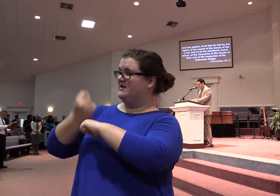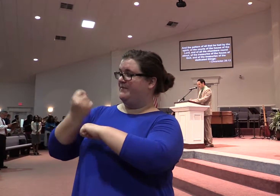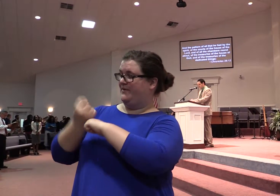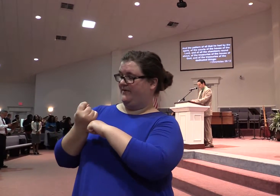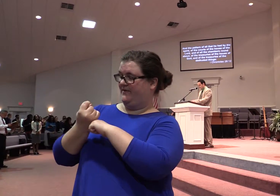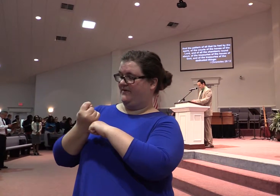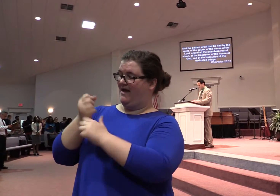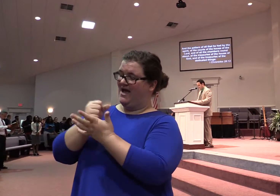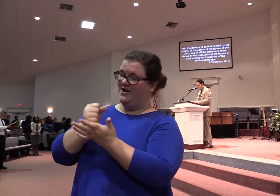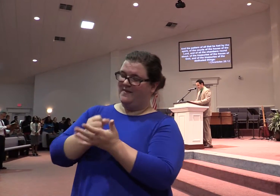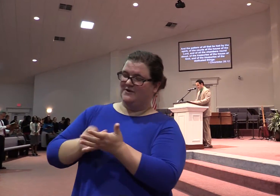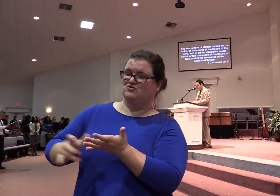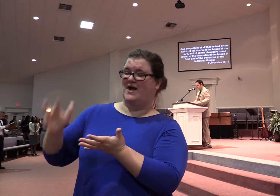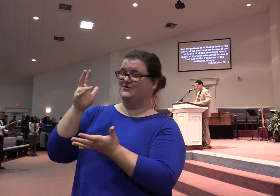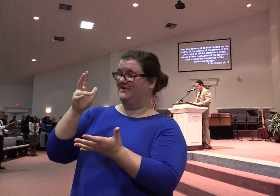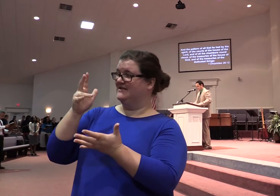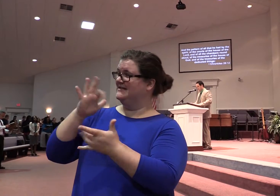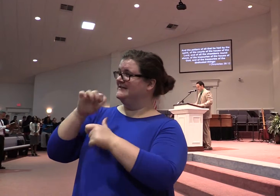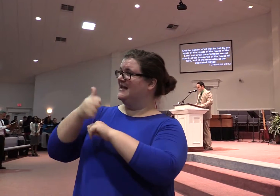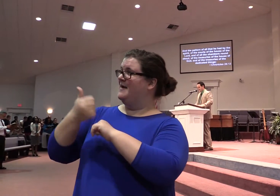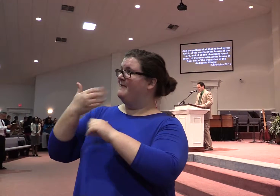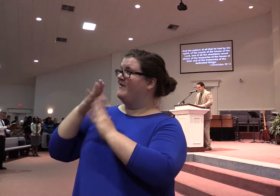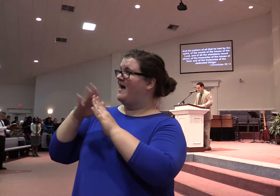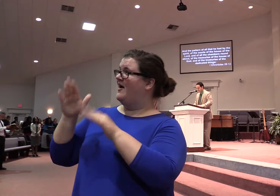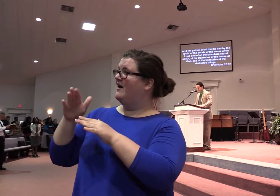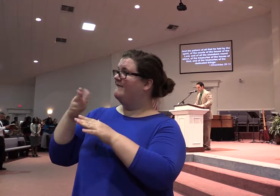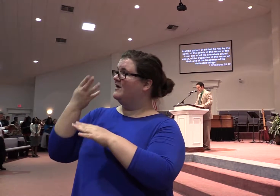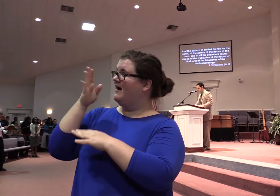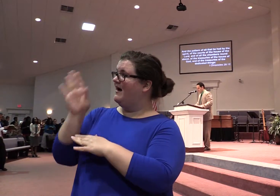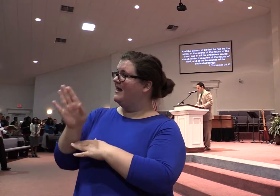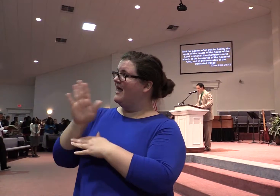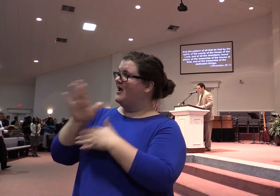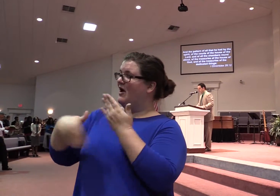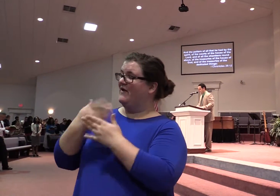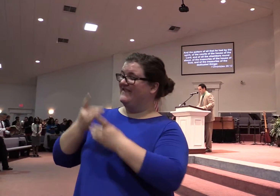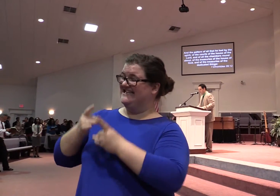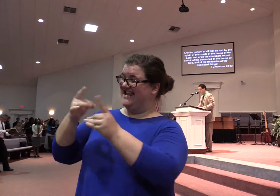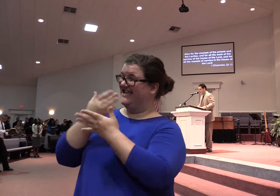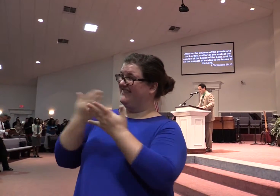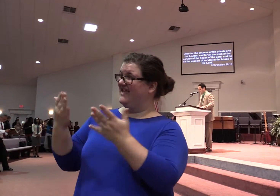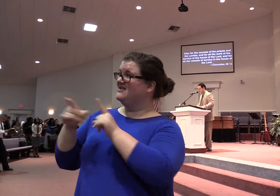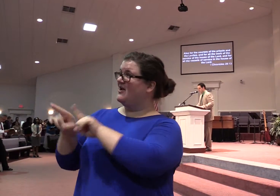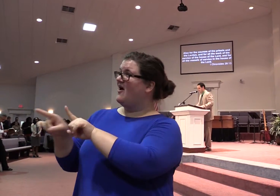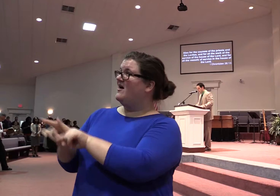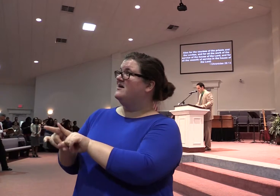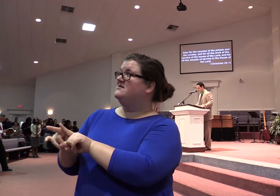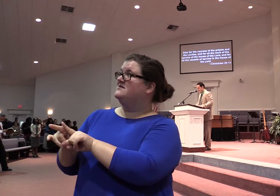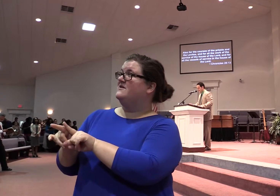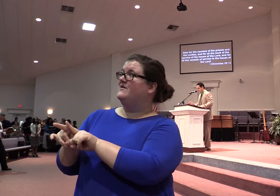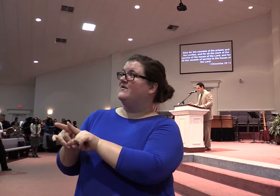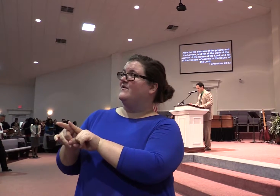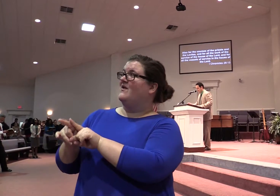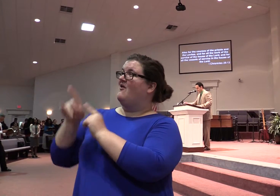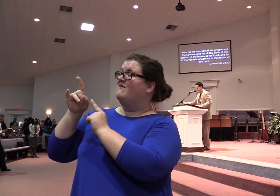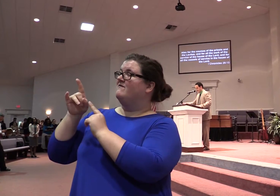of the treasuries of the house of God and the treasuries of the dedicated things also for the courses of the priests and